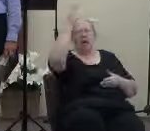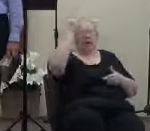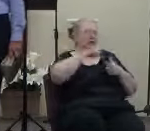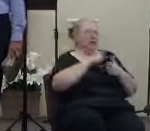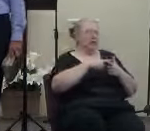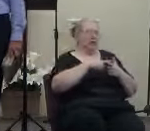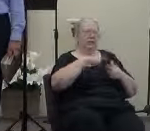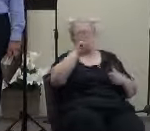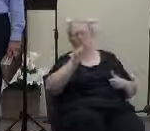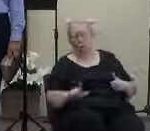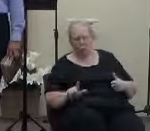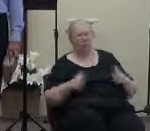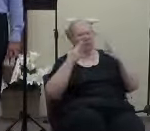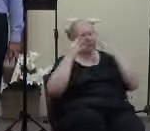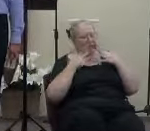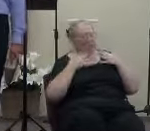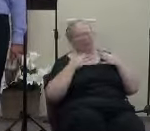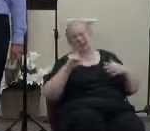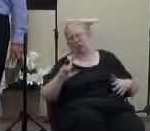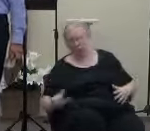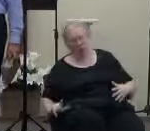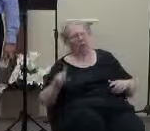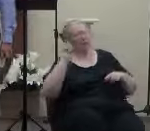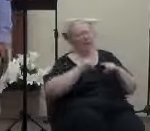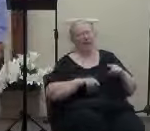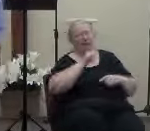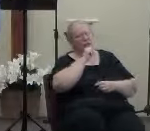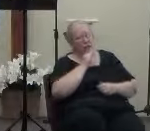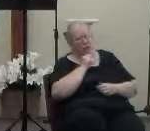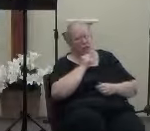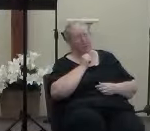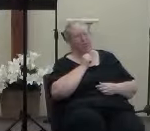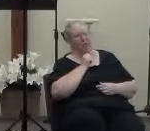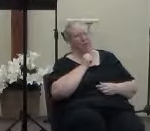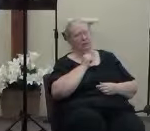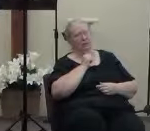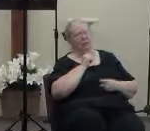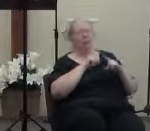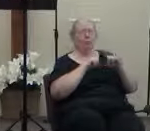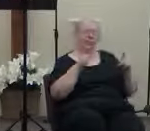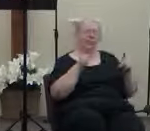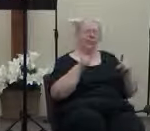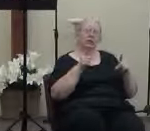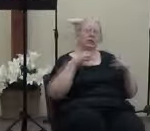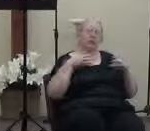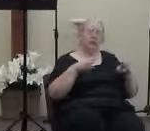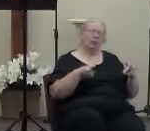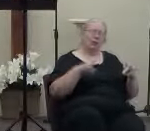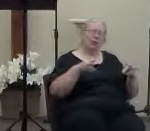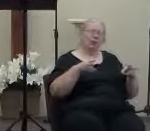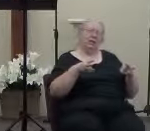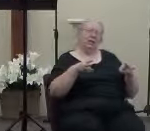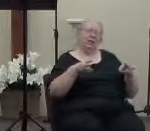it. There's a height that we can ride on, an even keel, if we're following the Lord and doing what